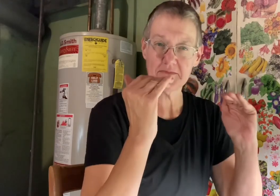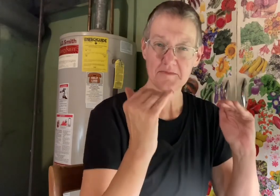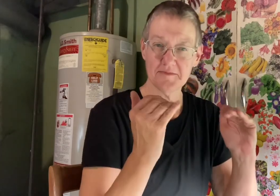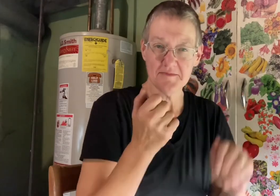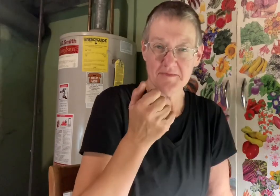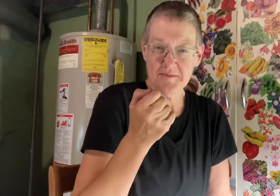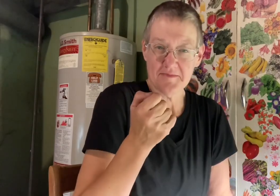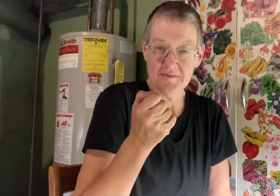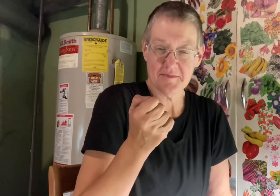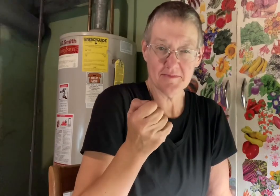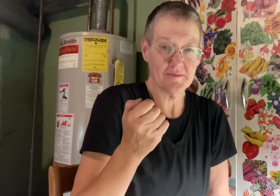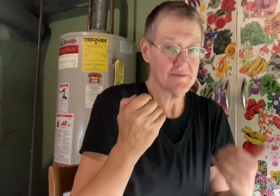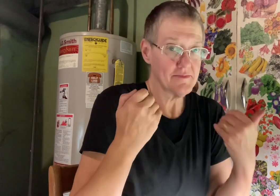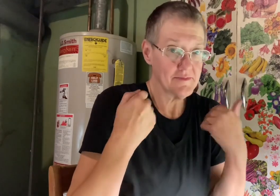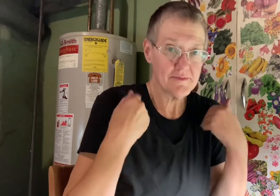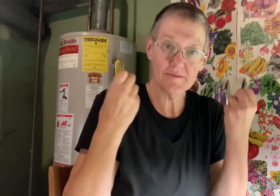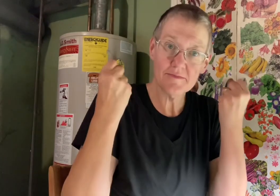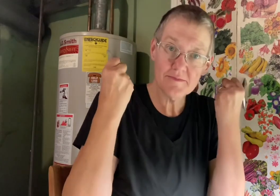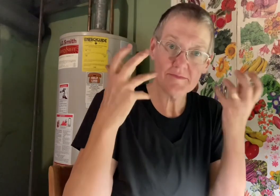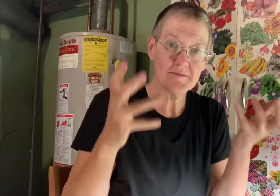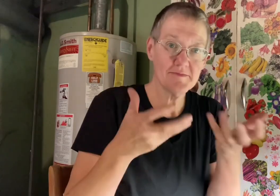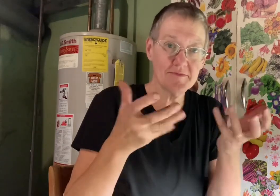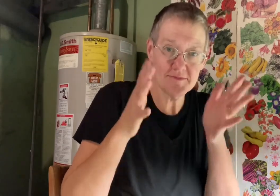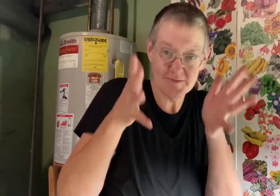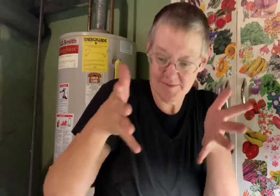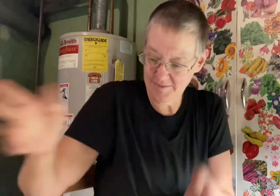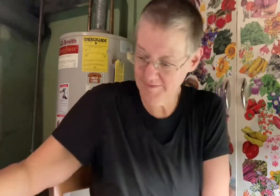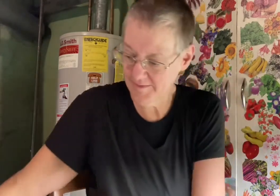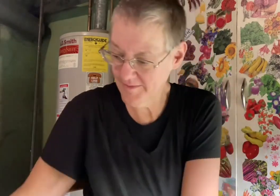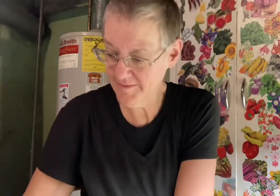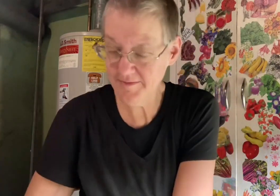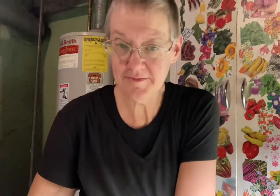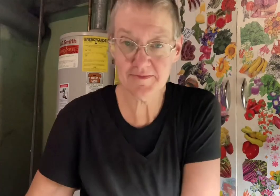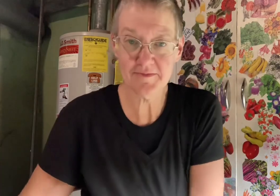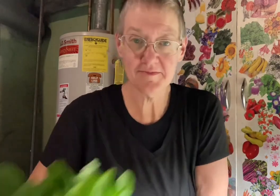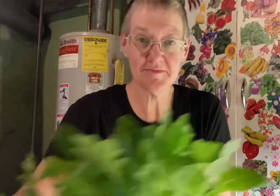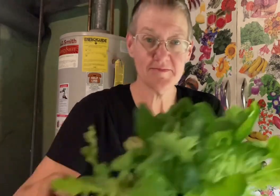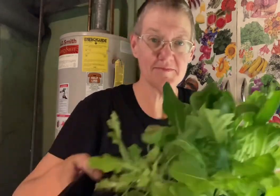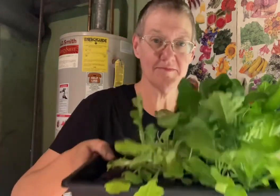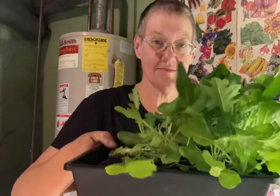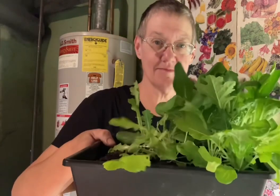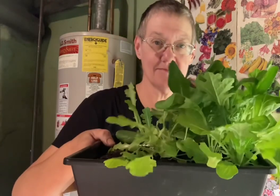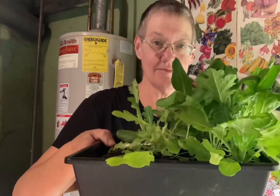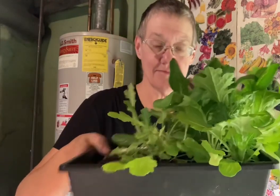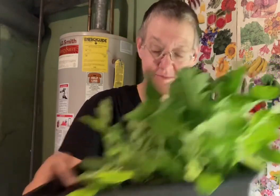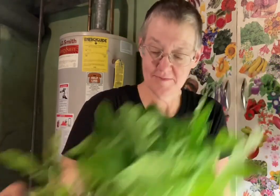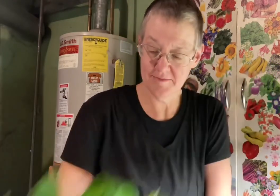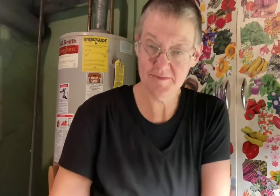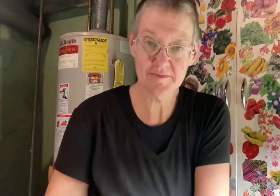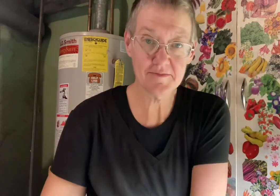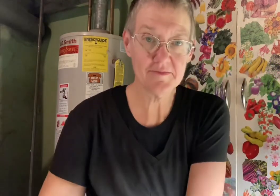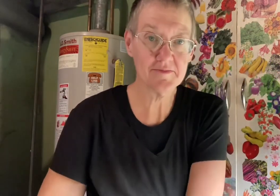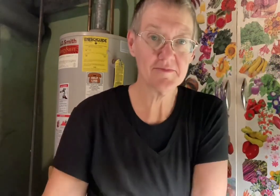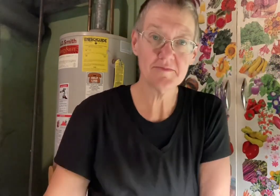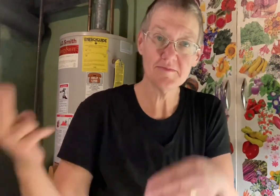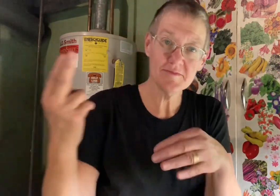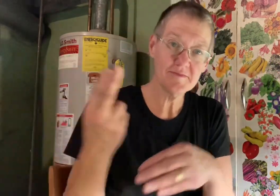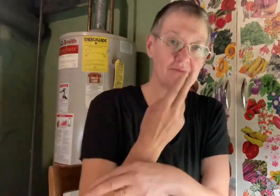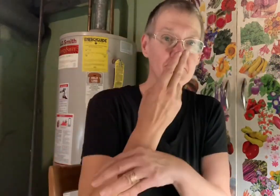I'm going to have to adjust the lights a little bit. We have a lot of lettuce seedlings left.